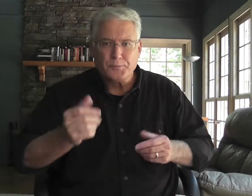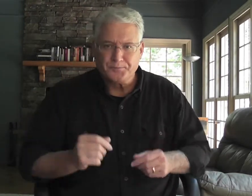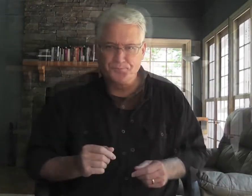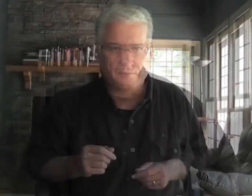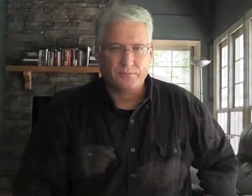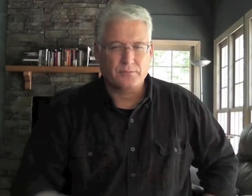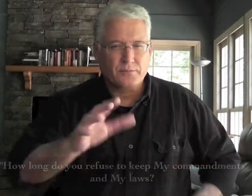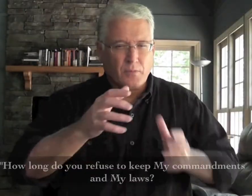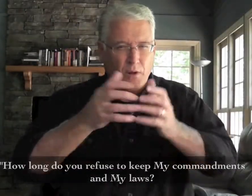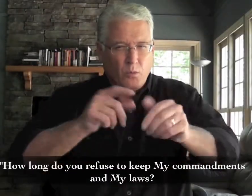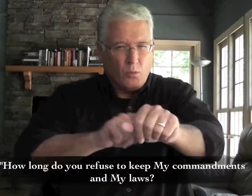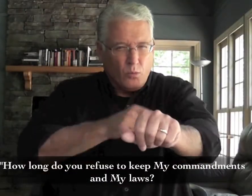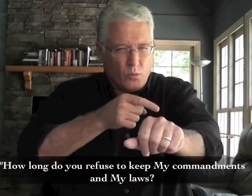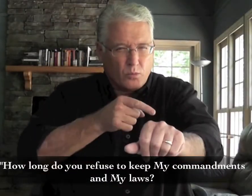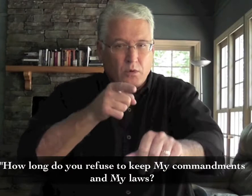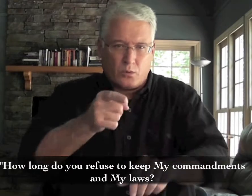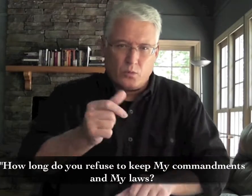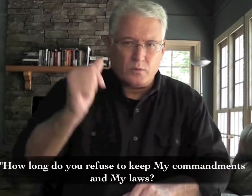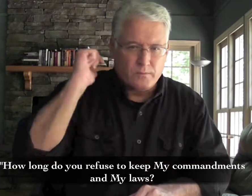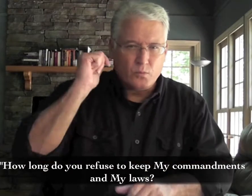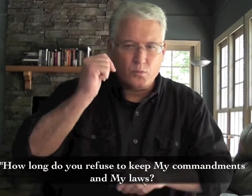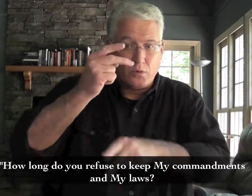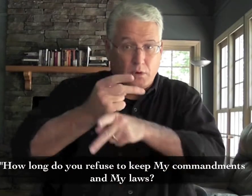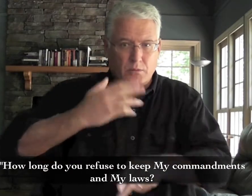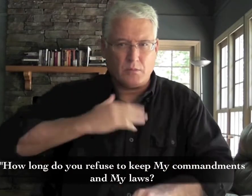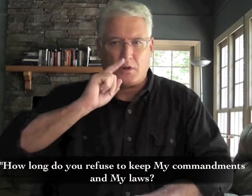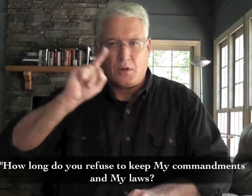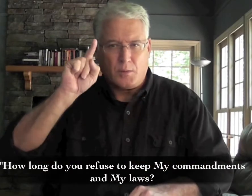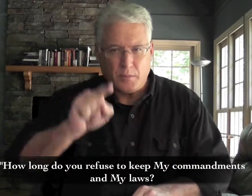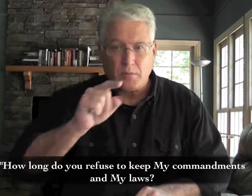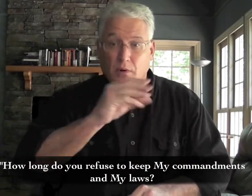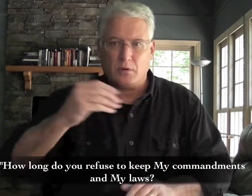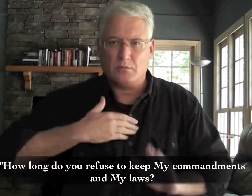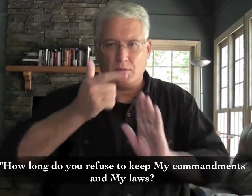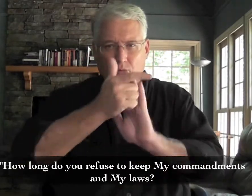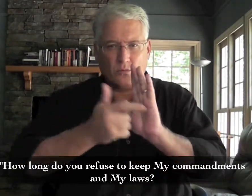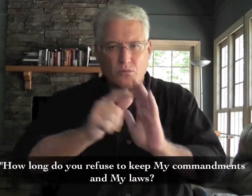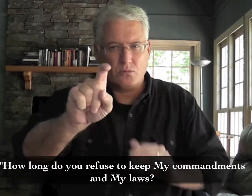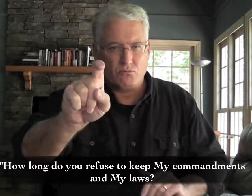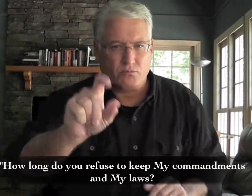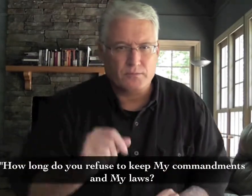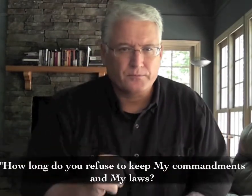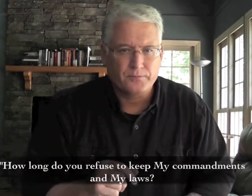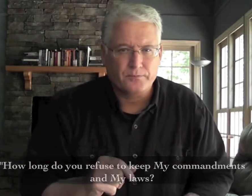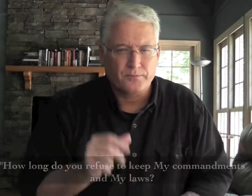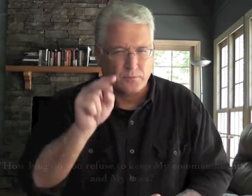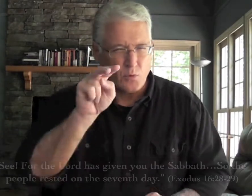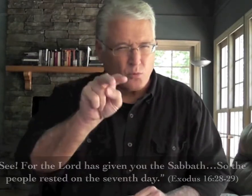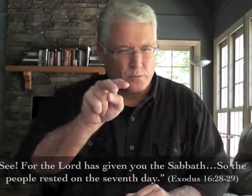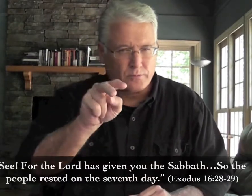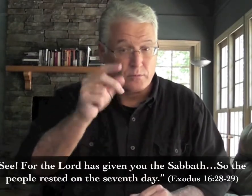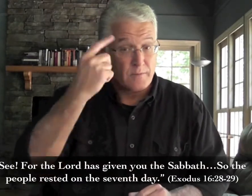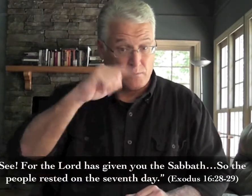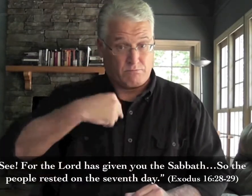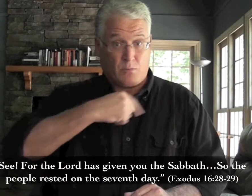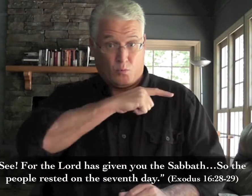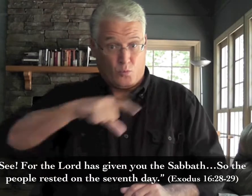rebelled against him. They didn't do this. And he said, how long will you refuse to keep my commandments and my